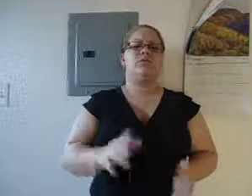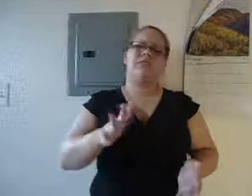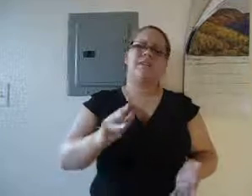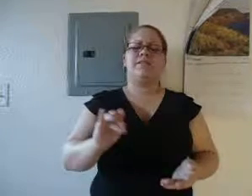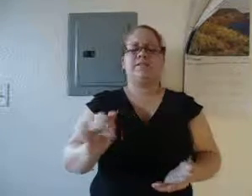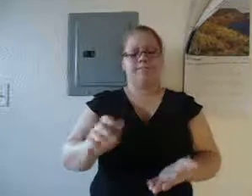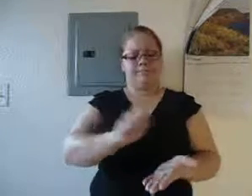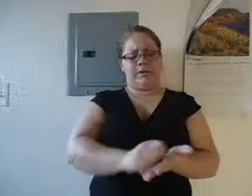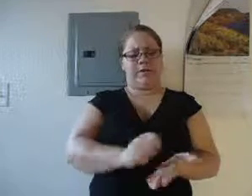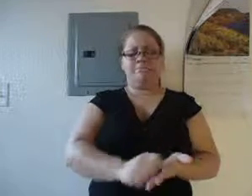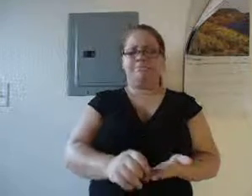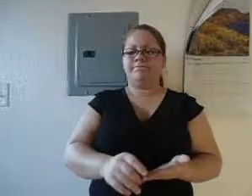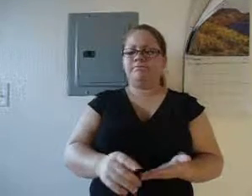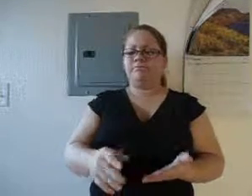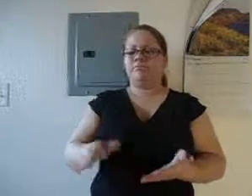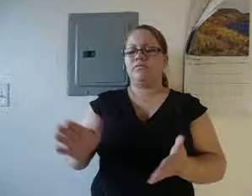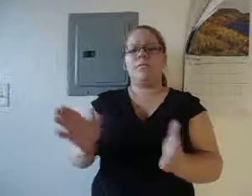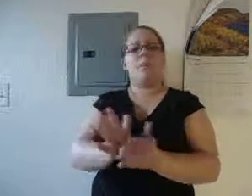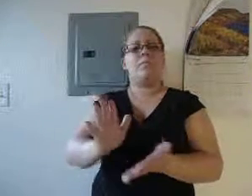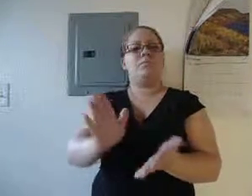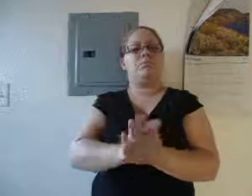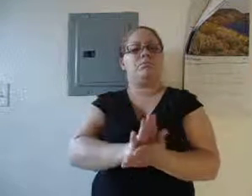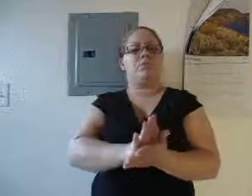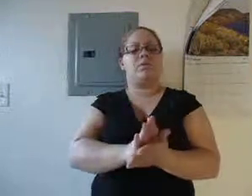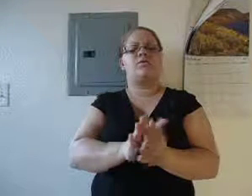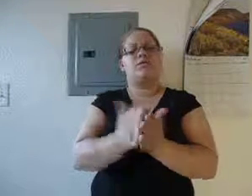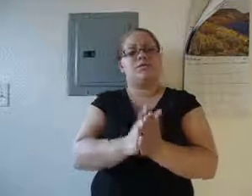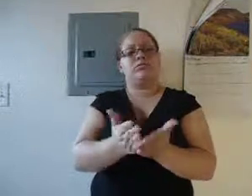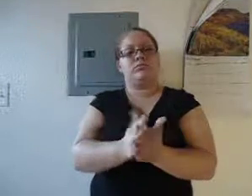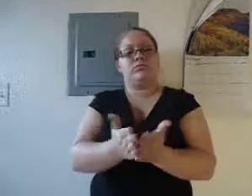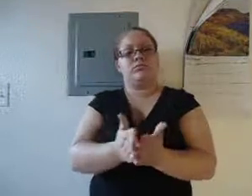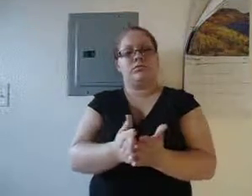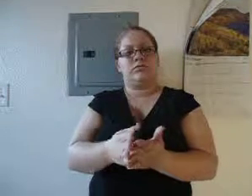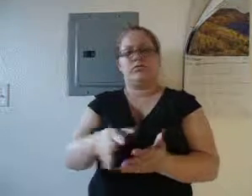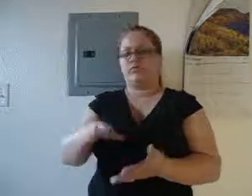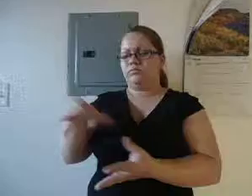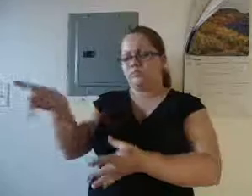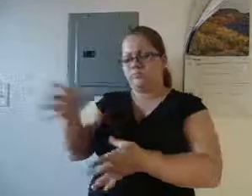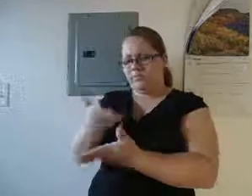not like a master's thesis, but it's a start. So students are